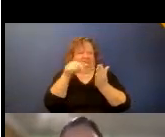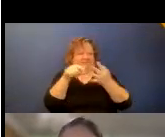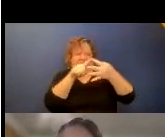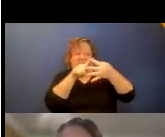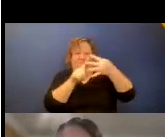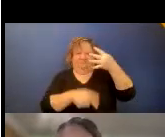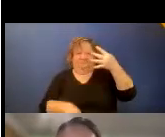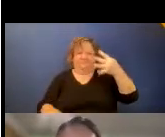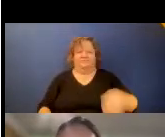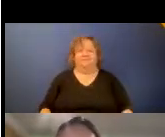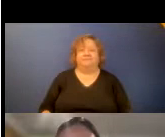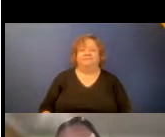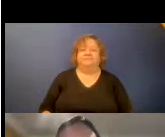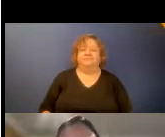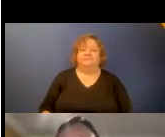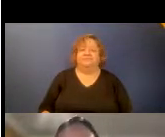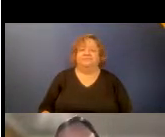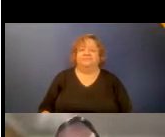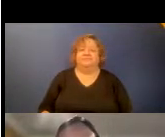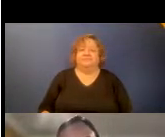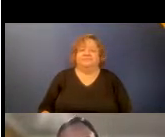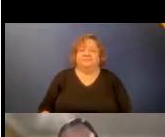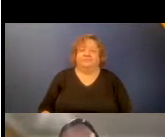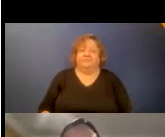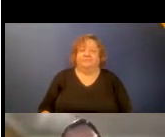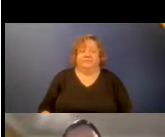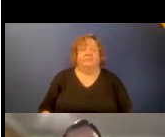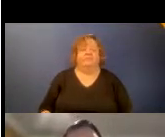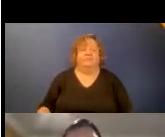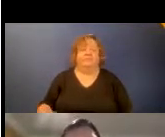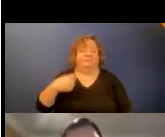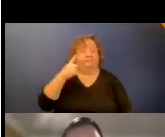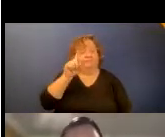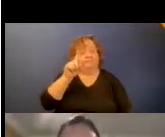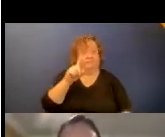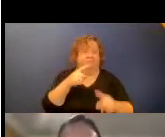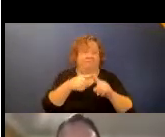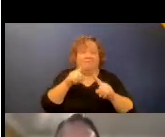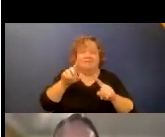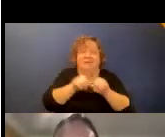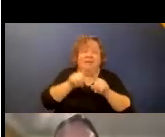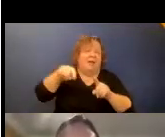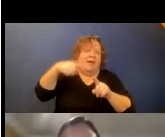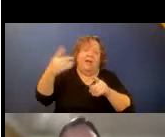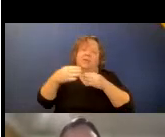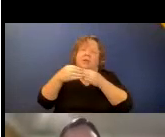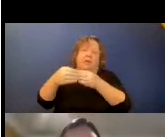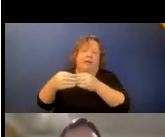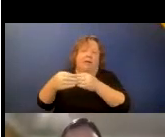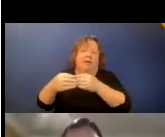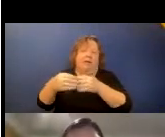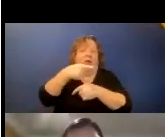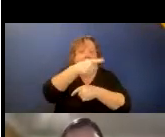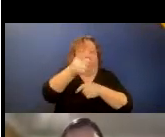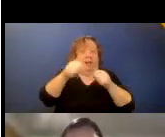most likely, as with other toolkits, you will not be reading it from cover to cover. I'm sure you will maybe